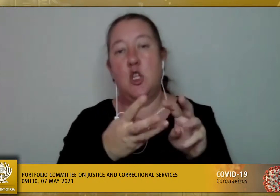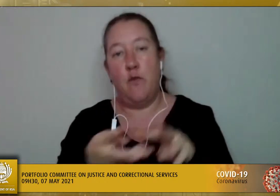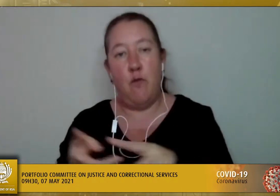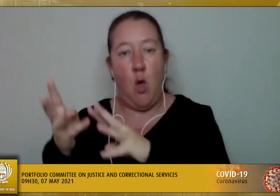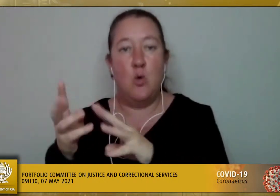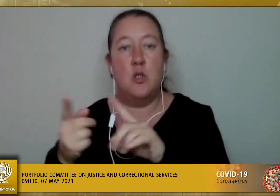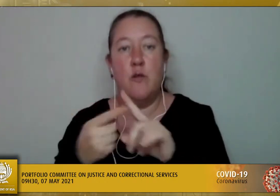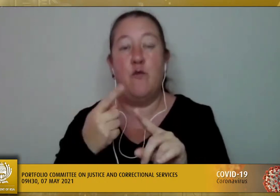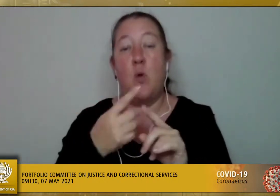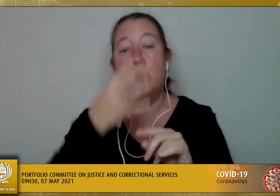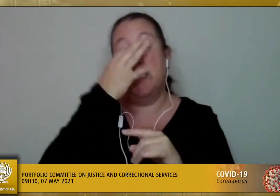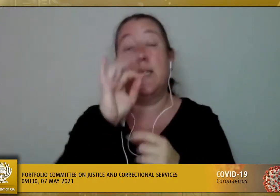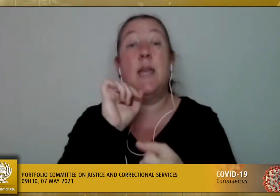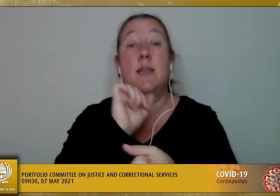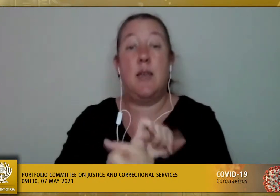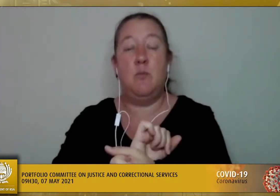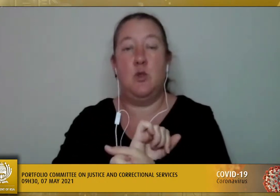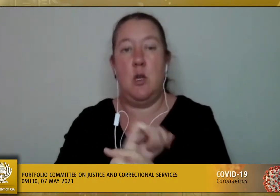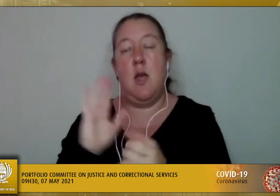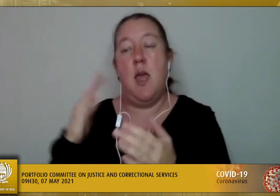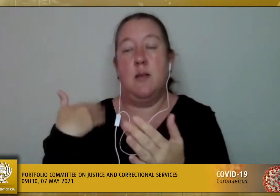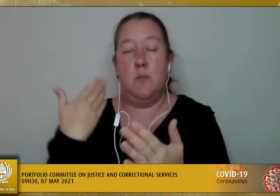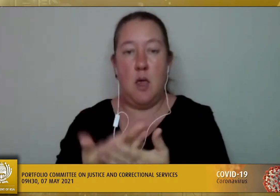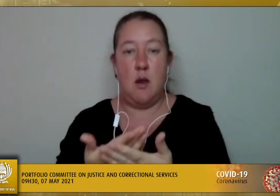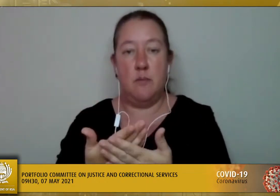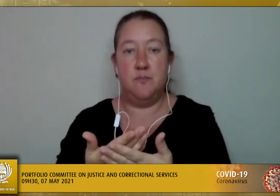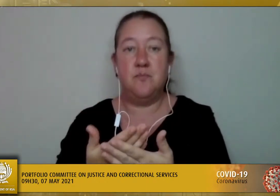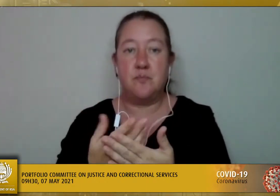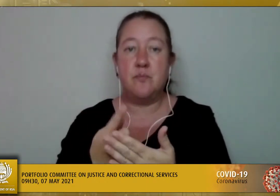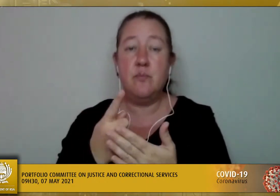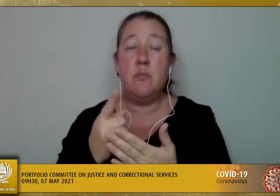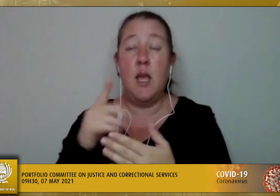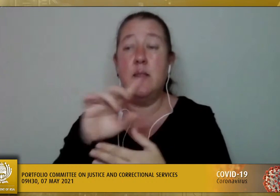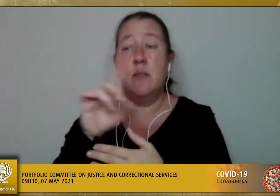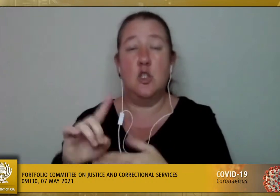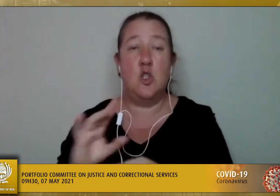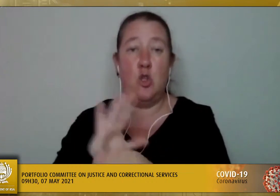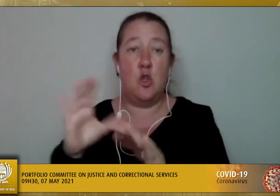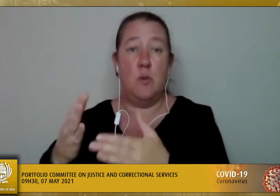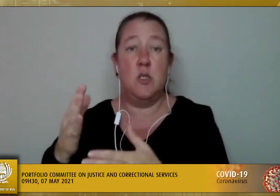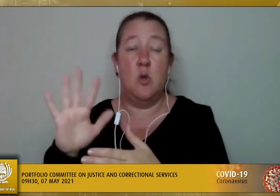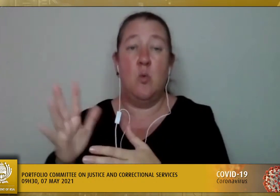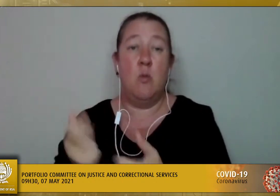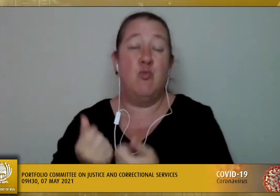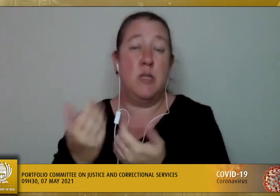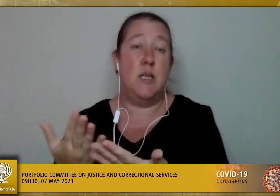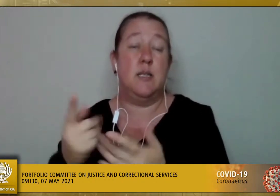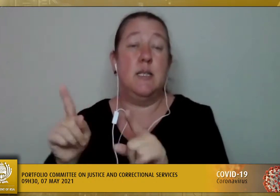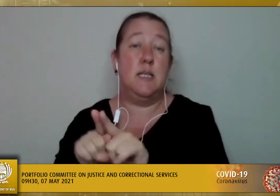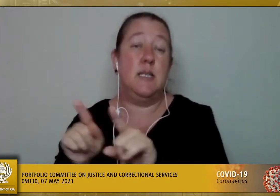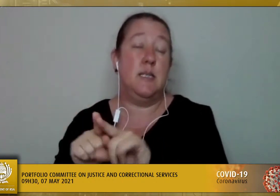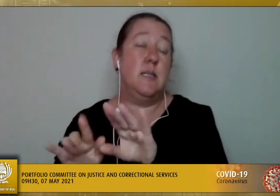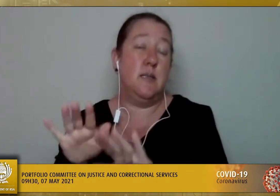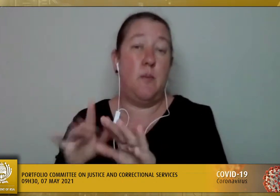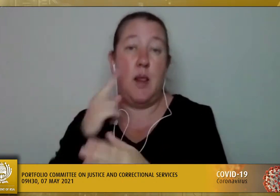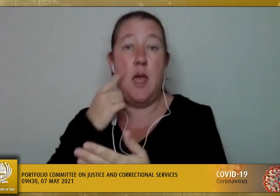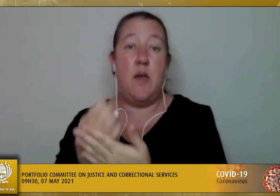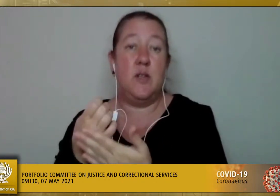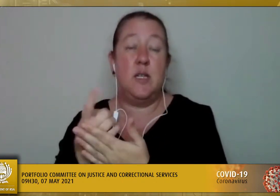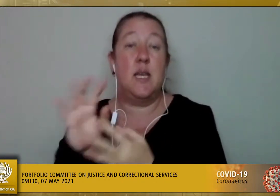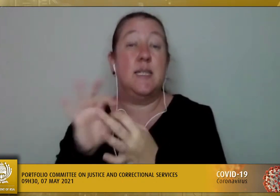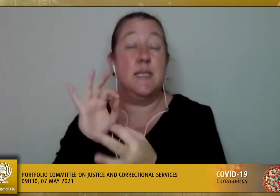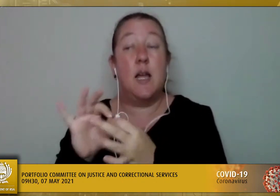from State capture has been um I understand is under commission is going to present similar evidence about exactly